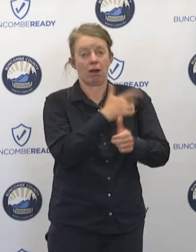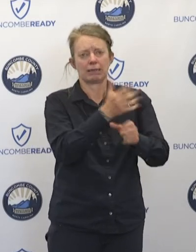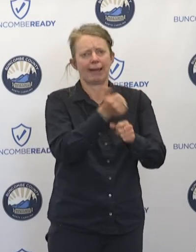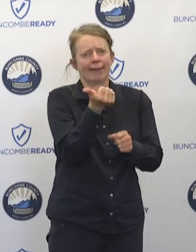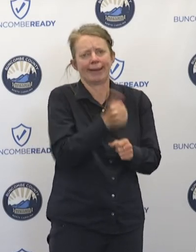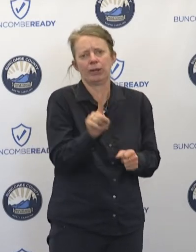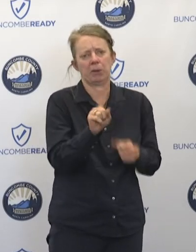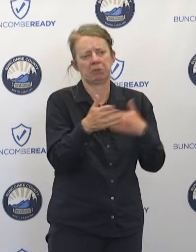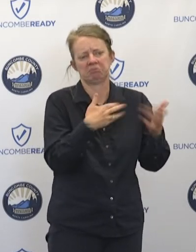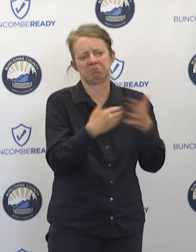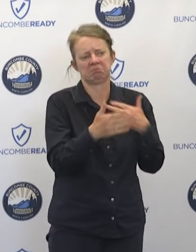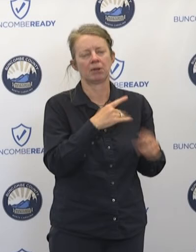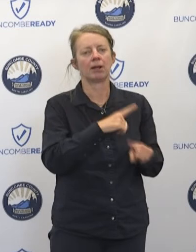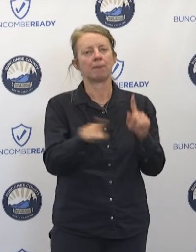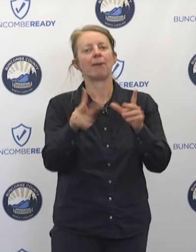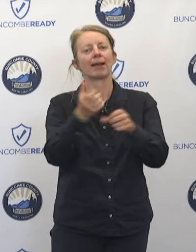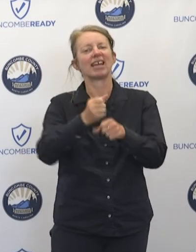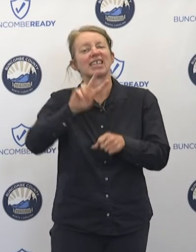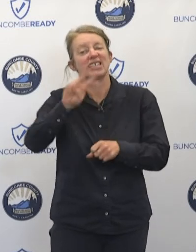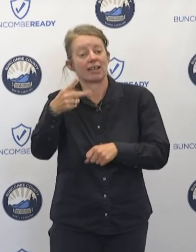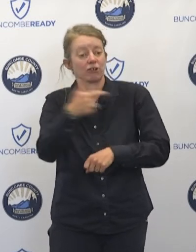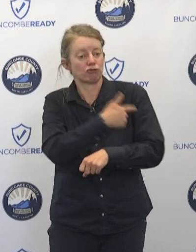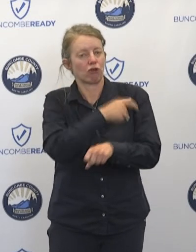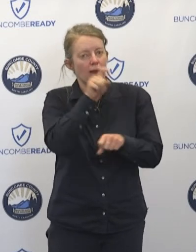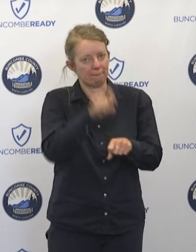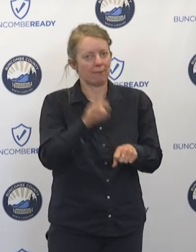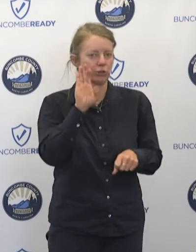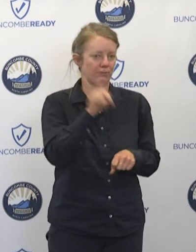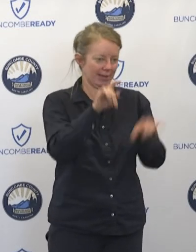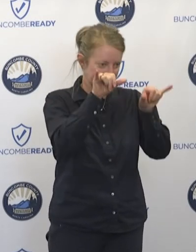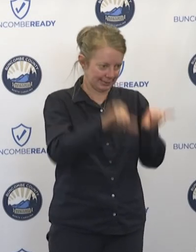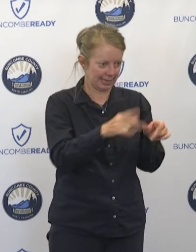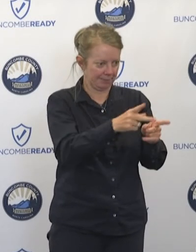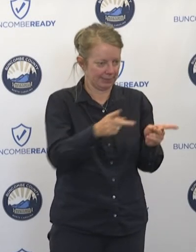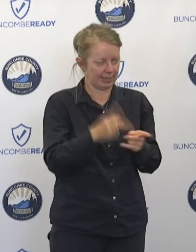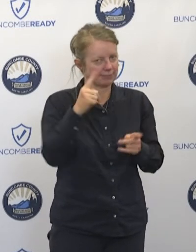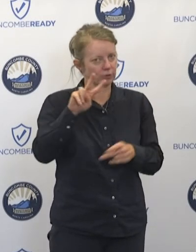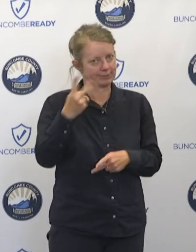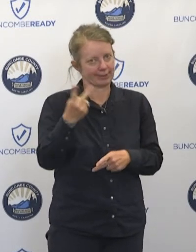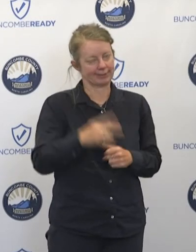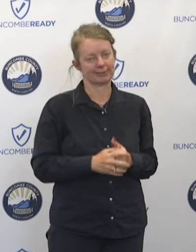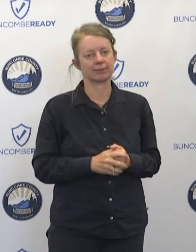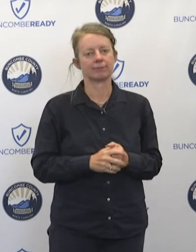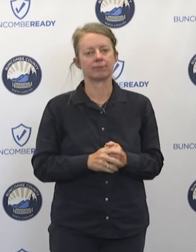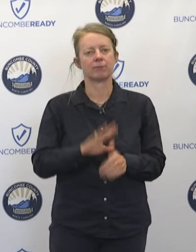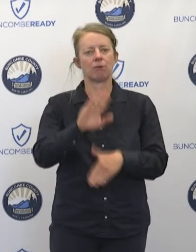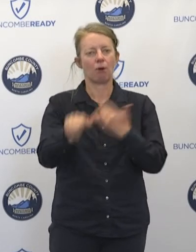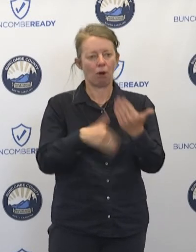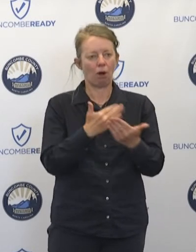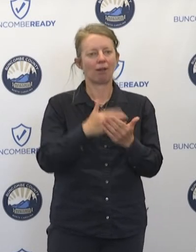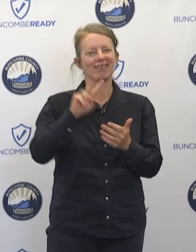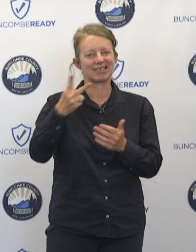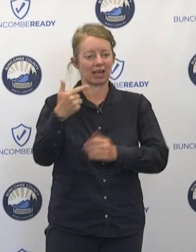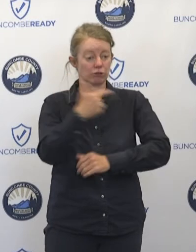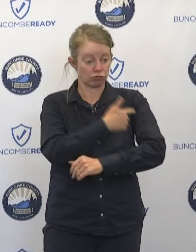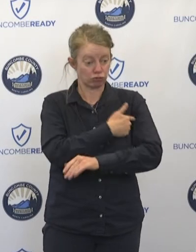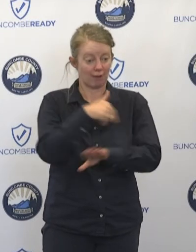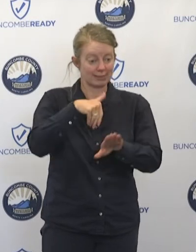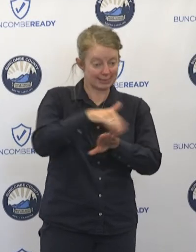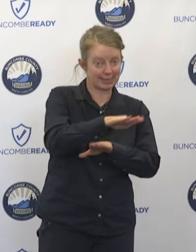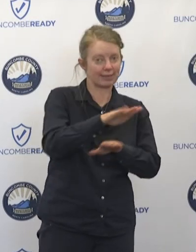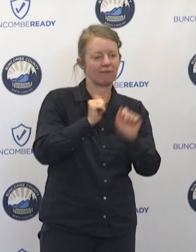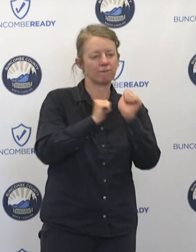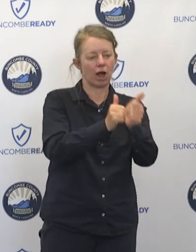and it is important for you to return to that provider for your second dose. All second doses are sent based on first